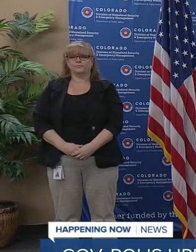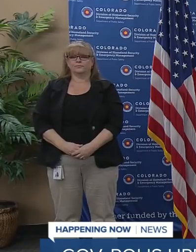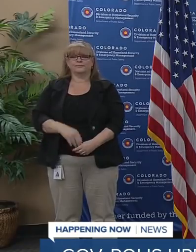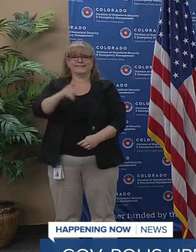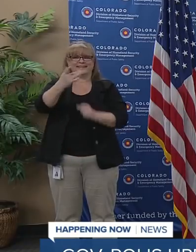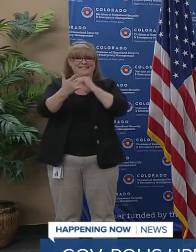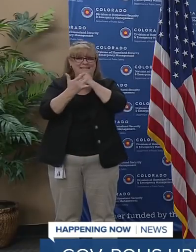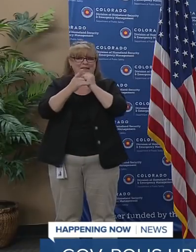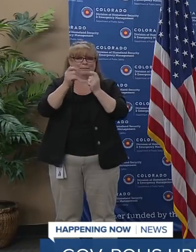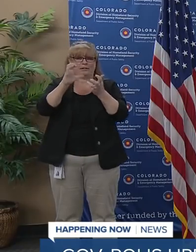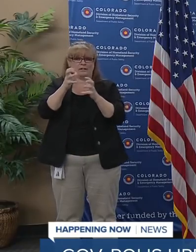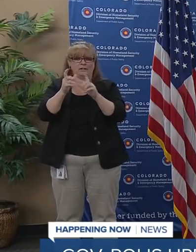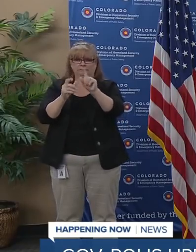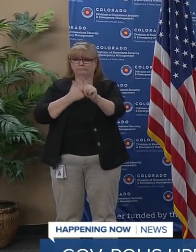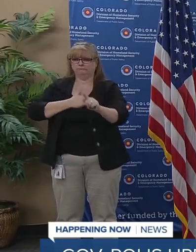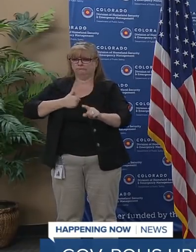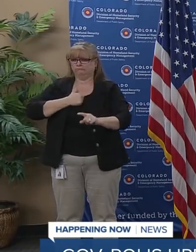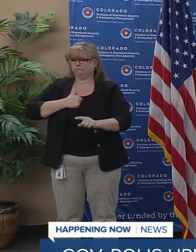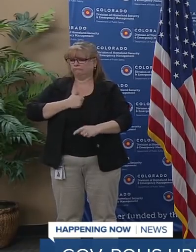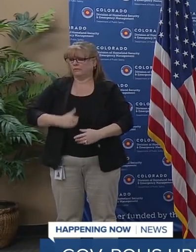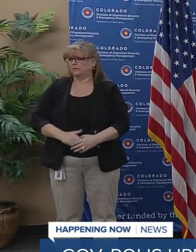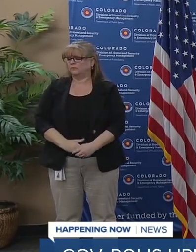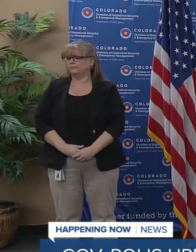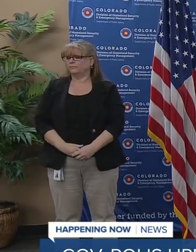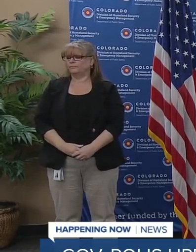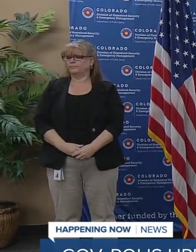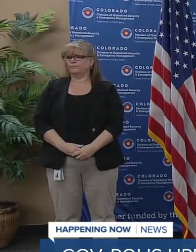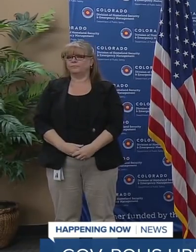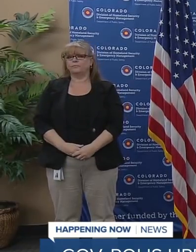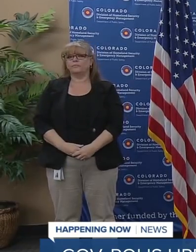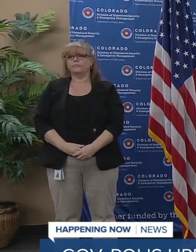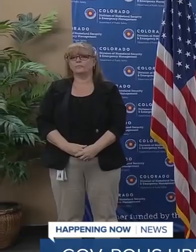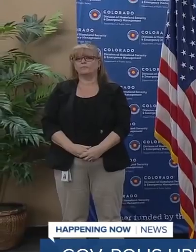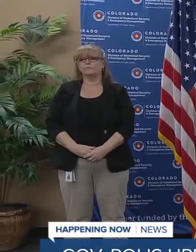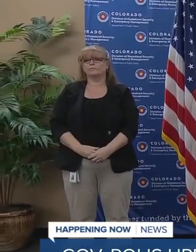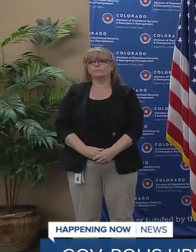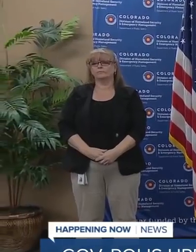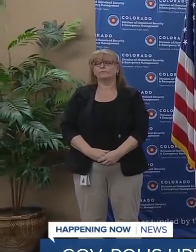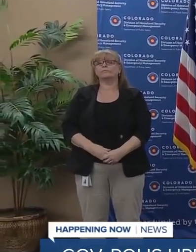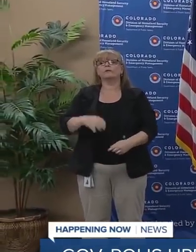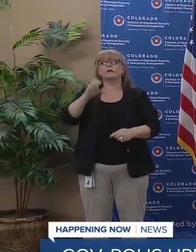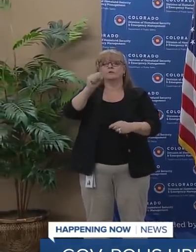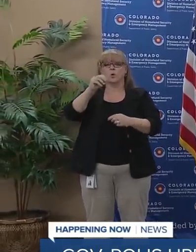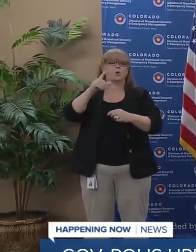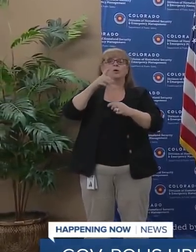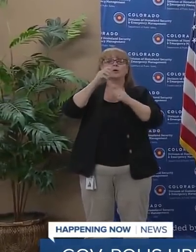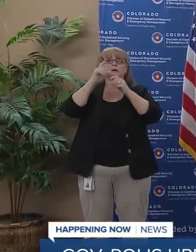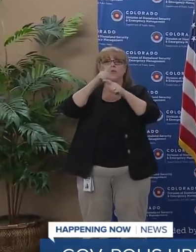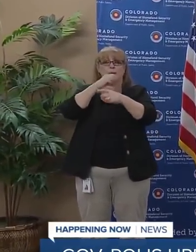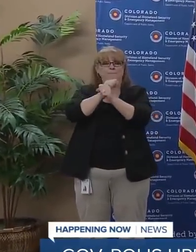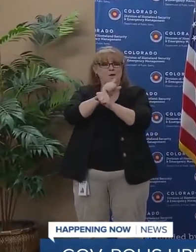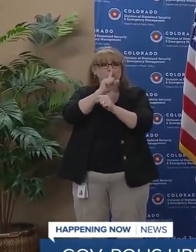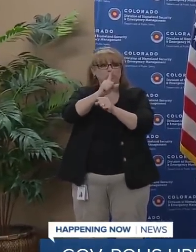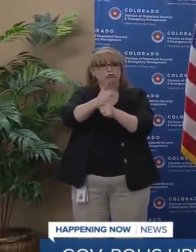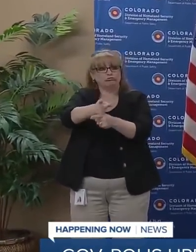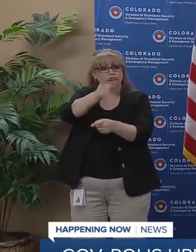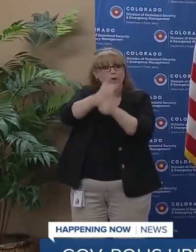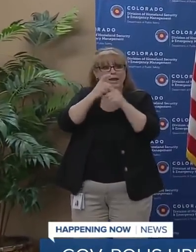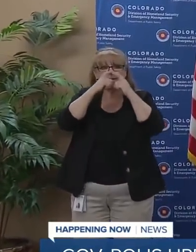the right job. Those providing medical care need to have access to all available N95 and surgical